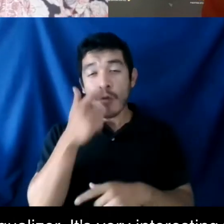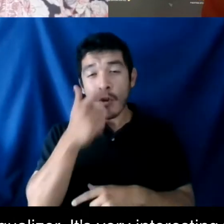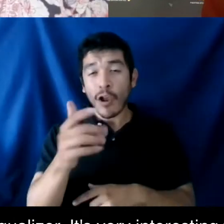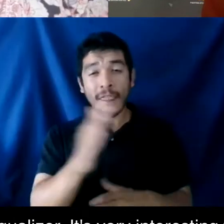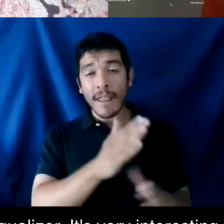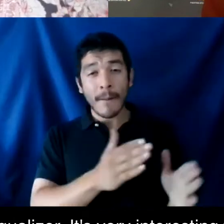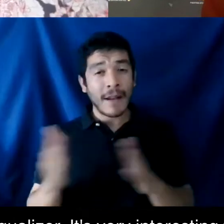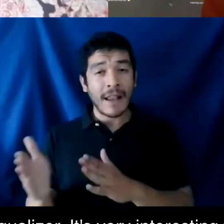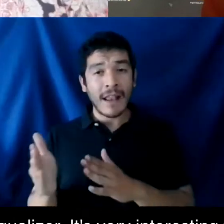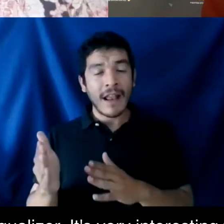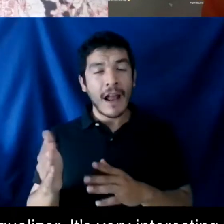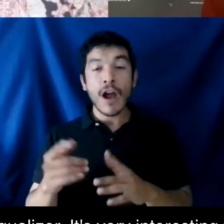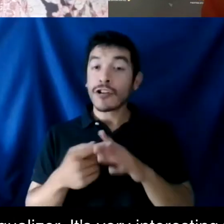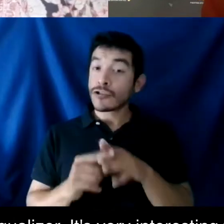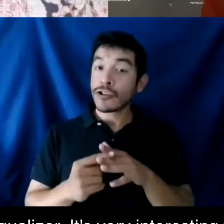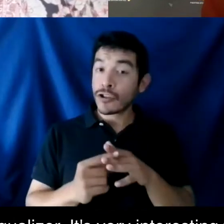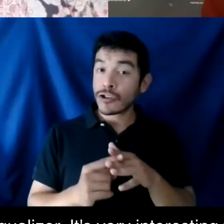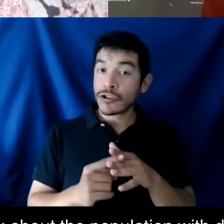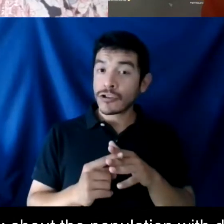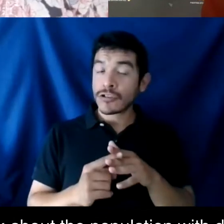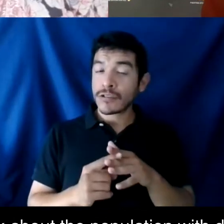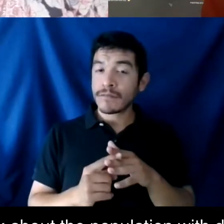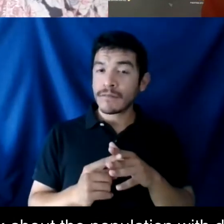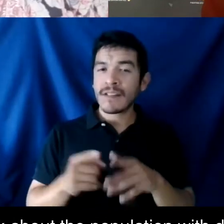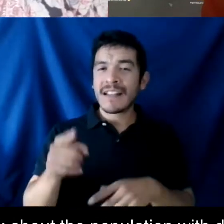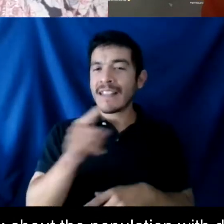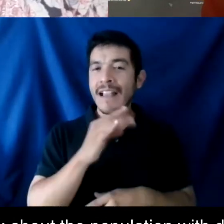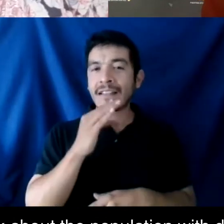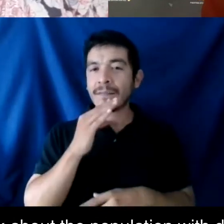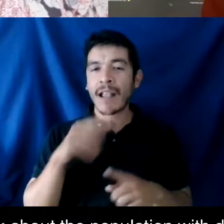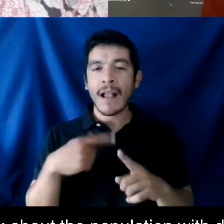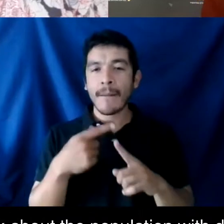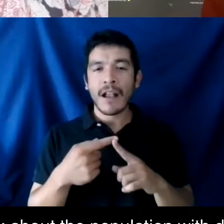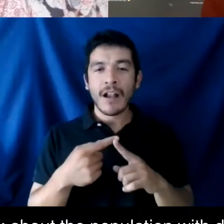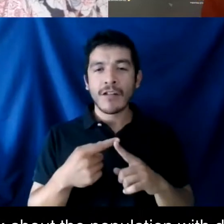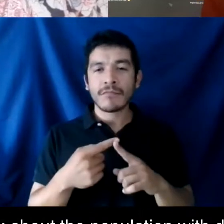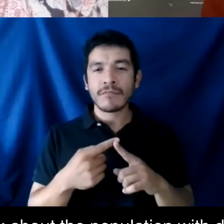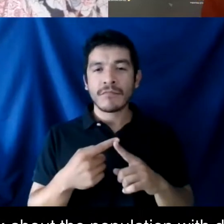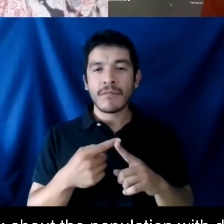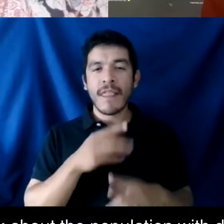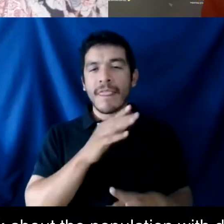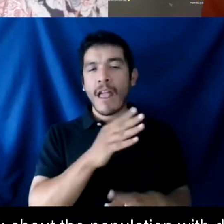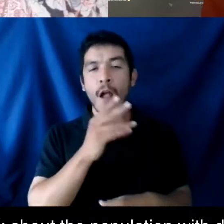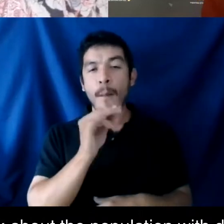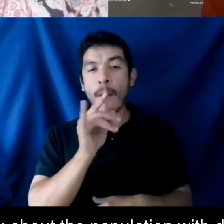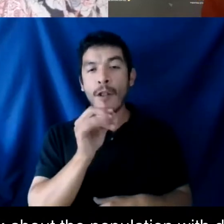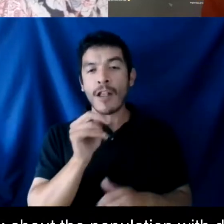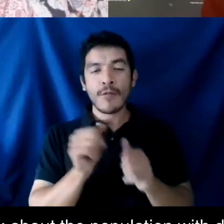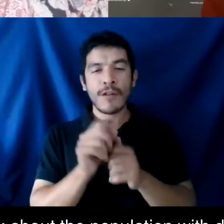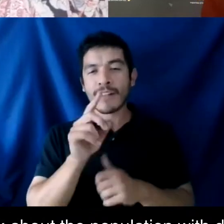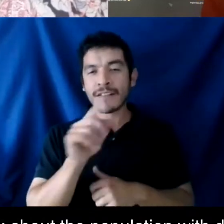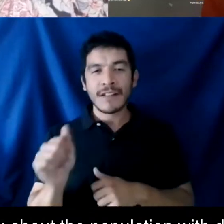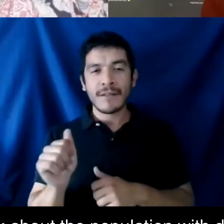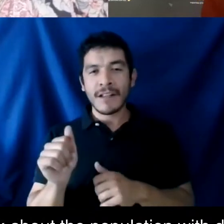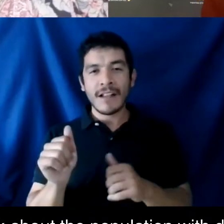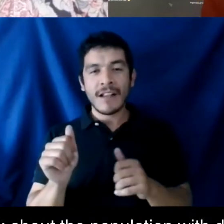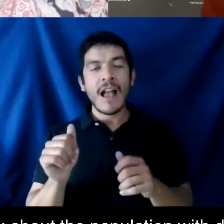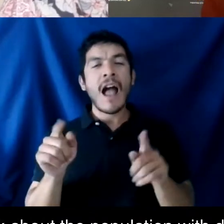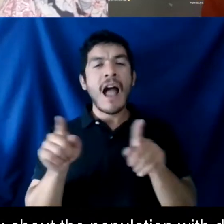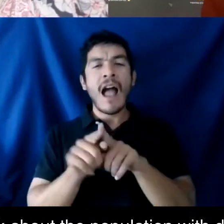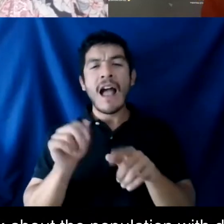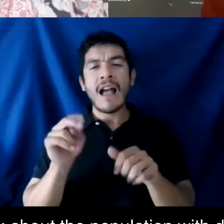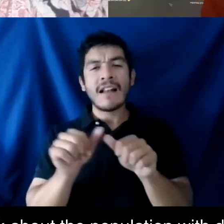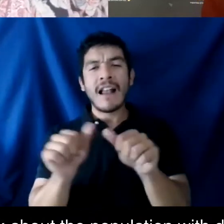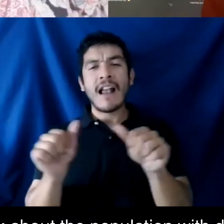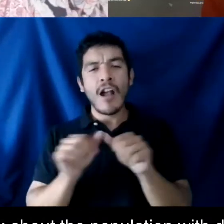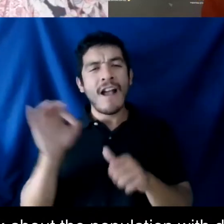plans, initially they speak about the population with disabilities as an area of